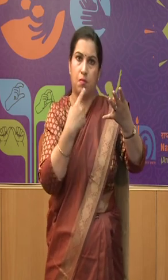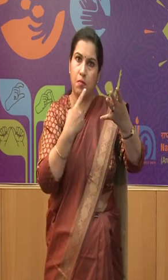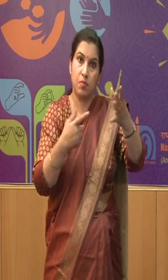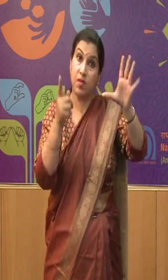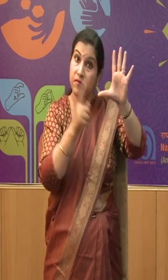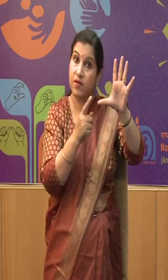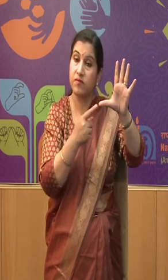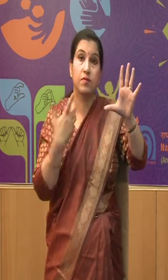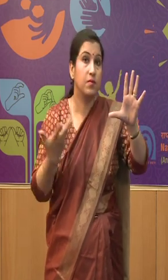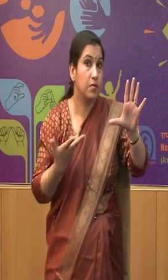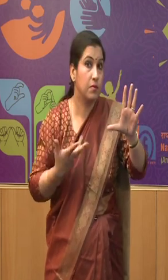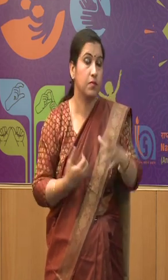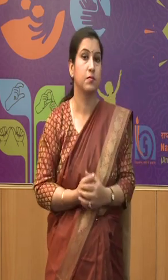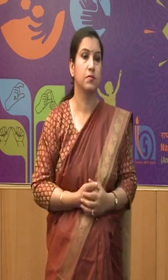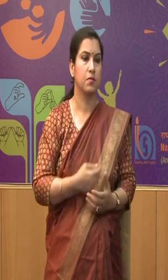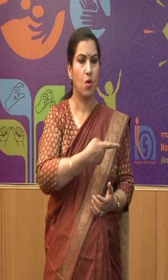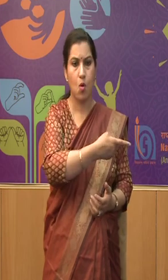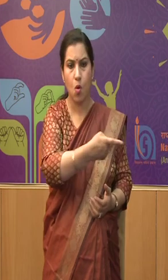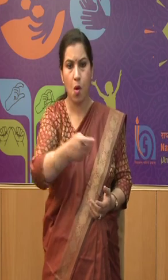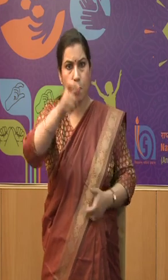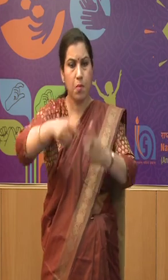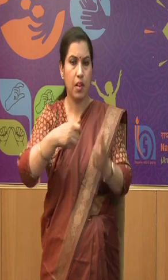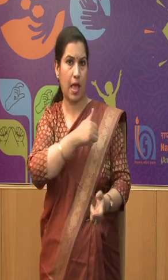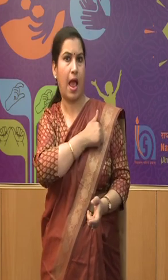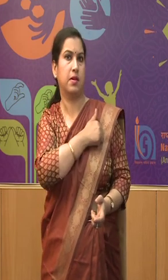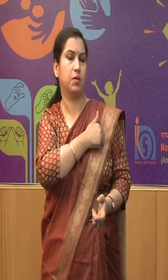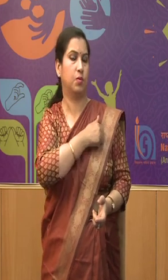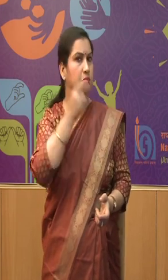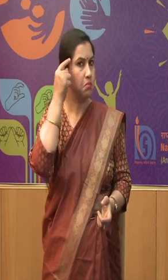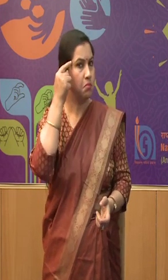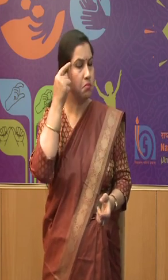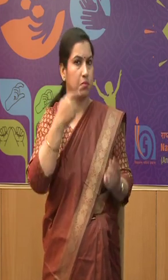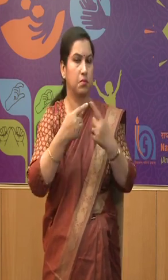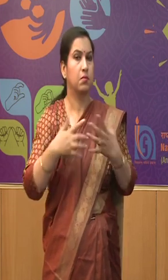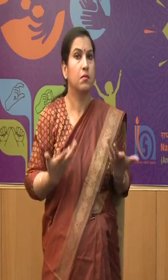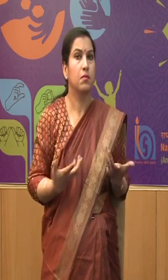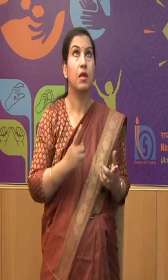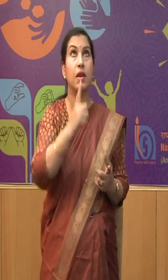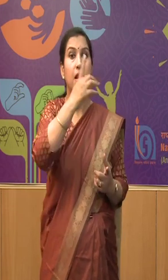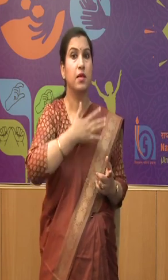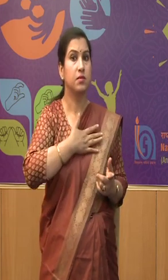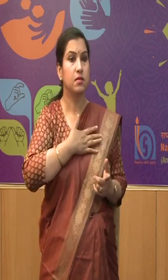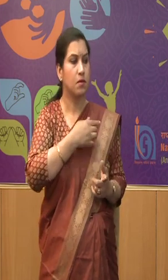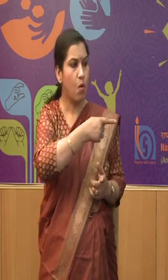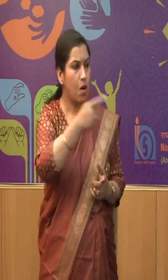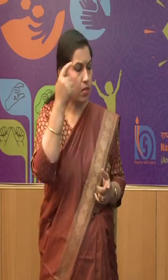Fifth point was attitude of reformers towards religion.